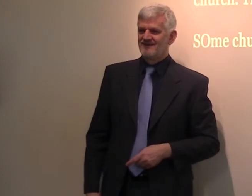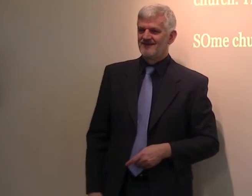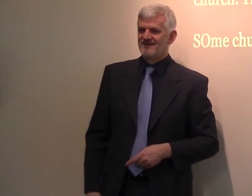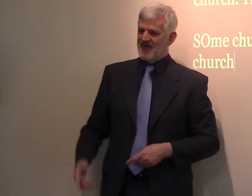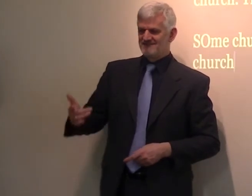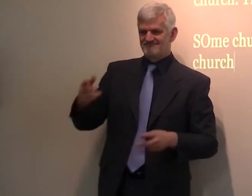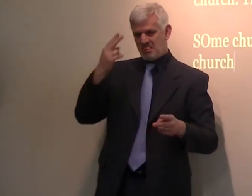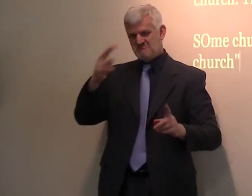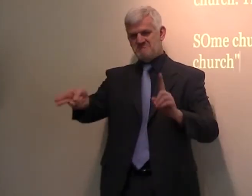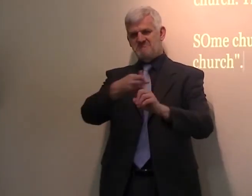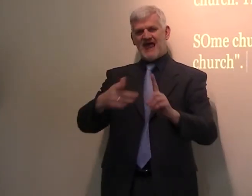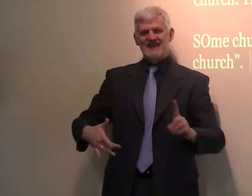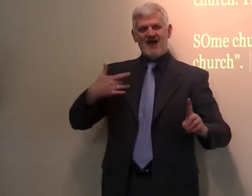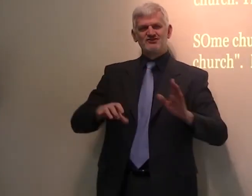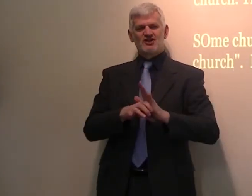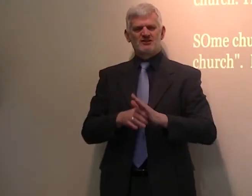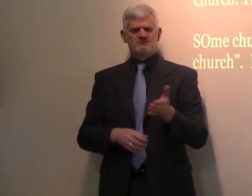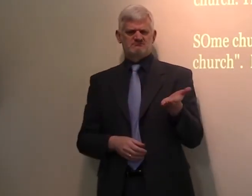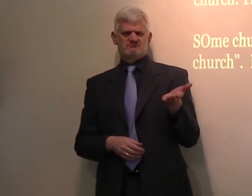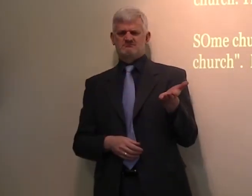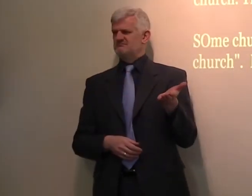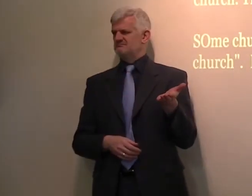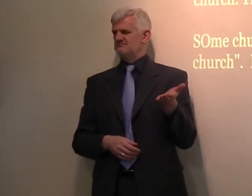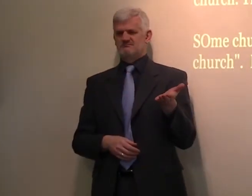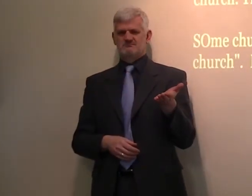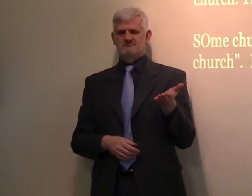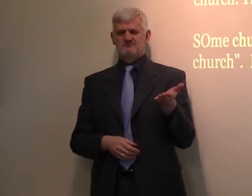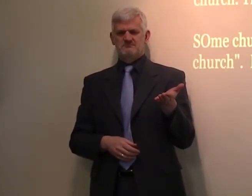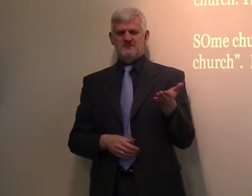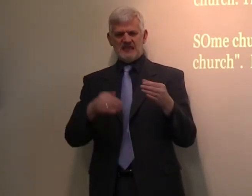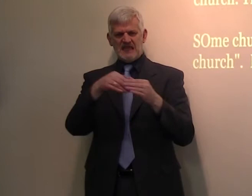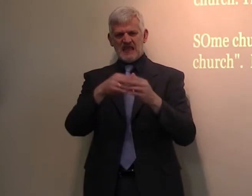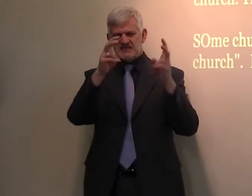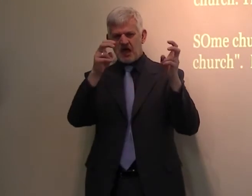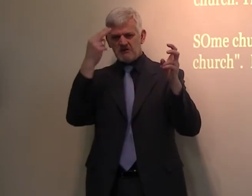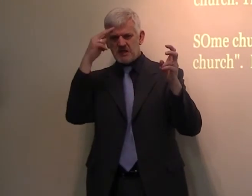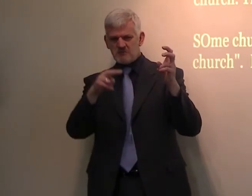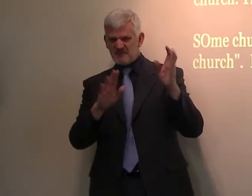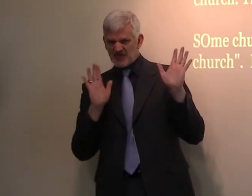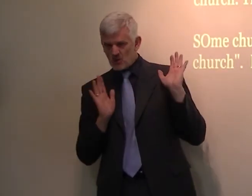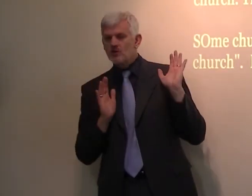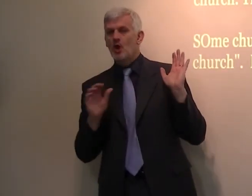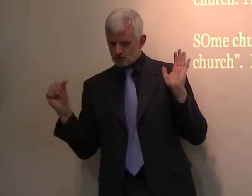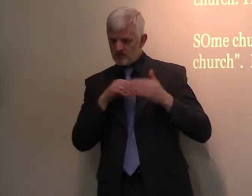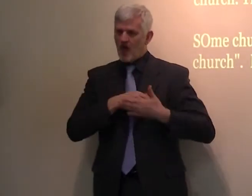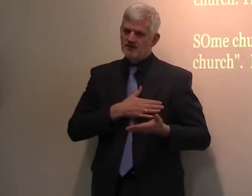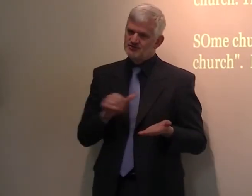You cannot walk with life in your back. That's impossible. The Lord must give that life. So the church